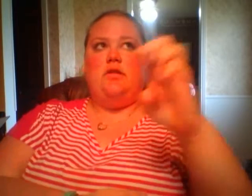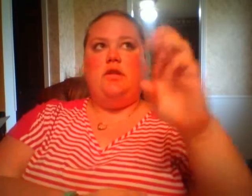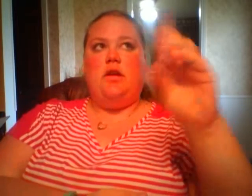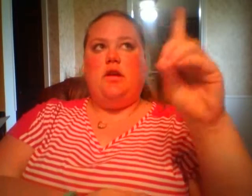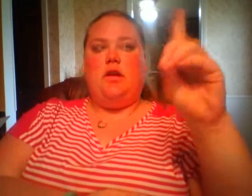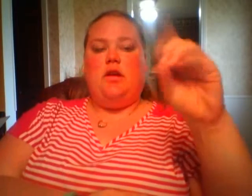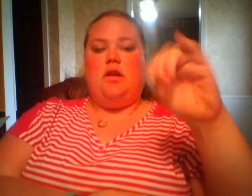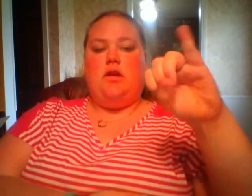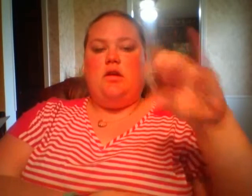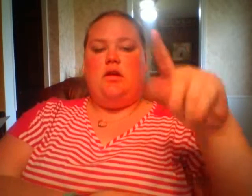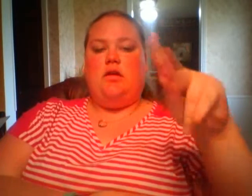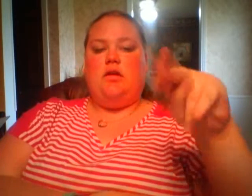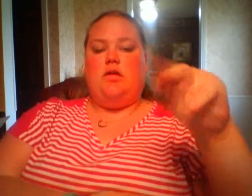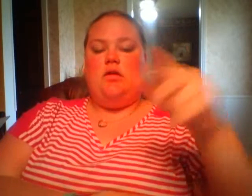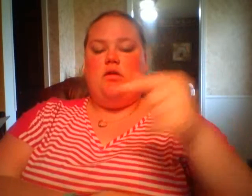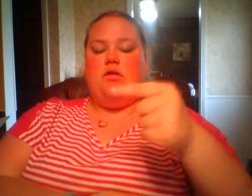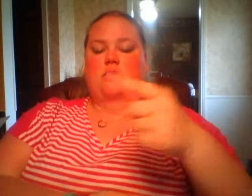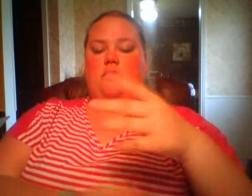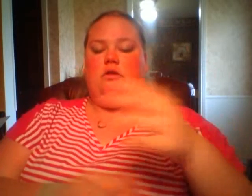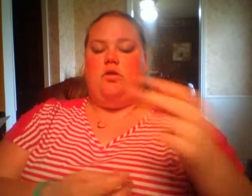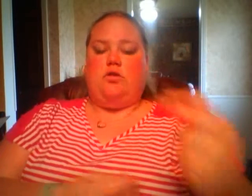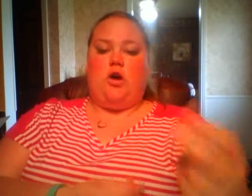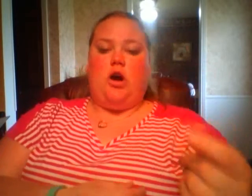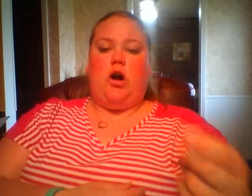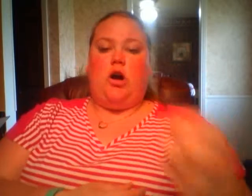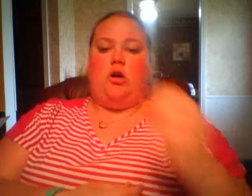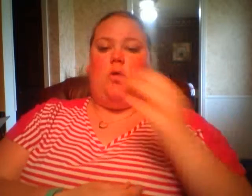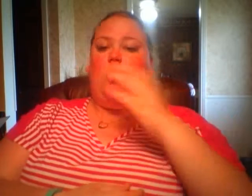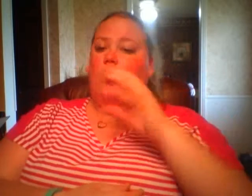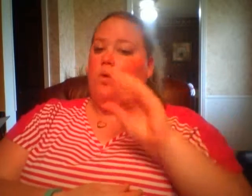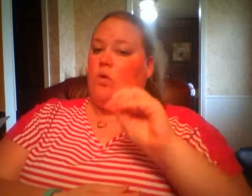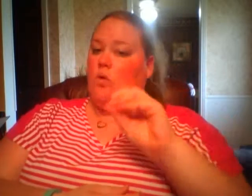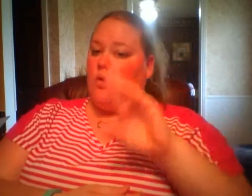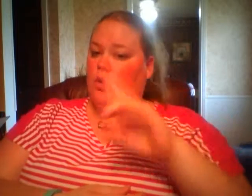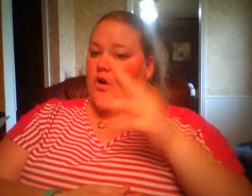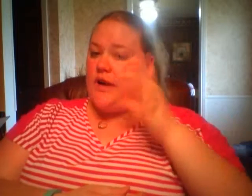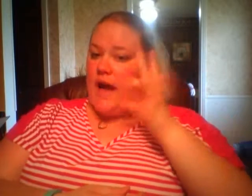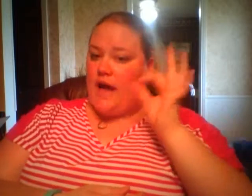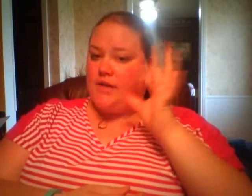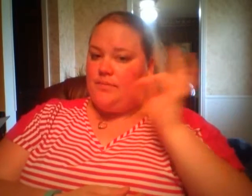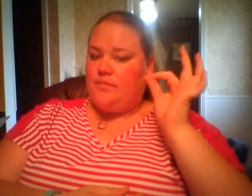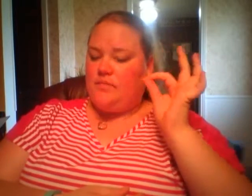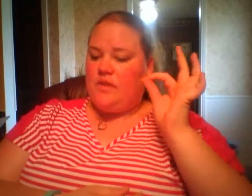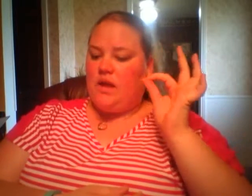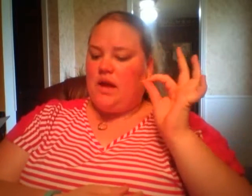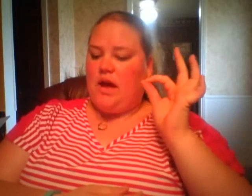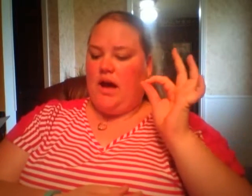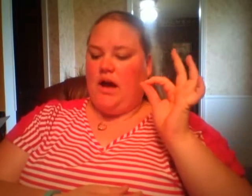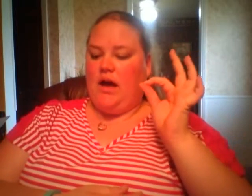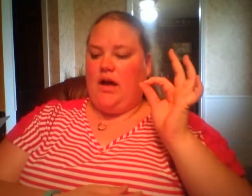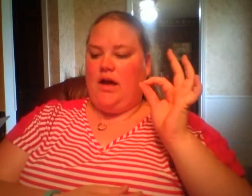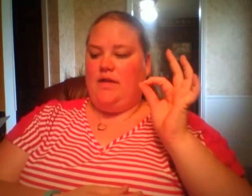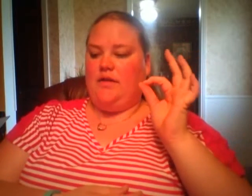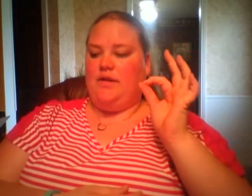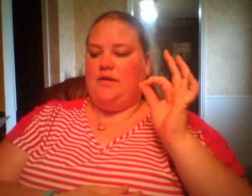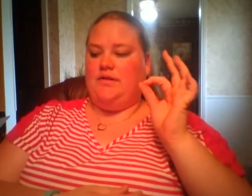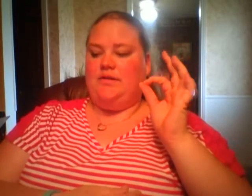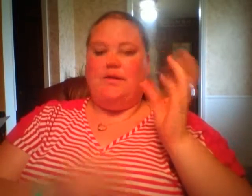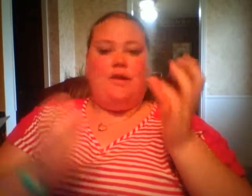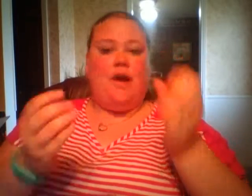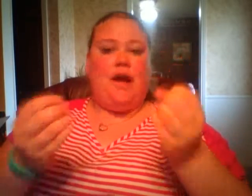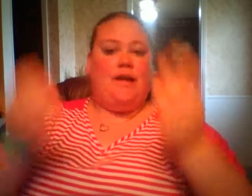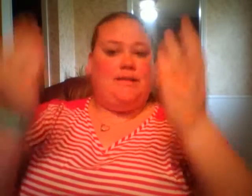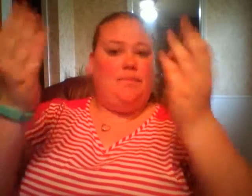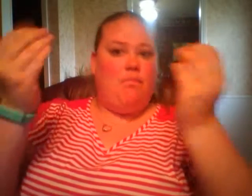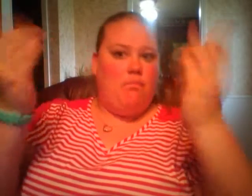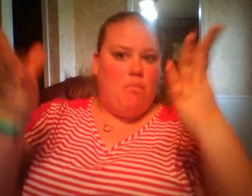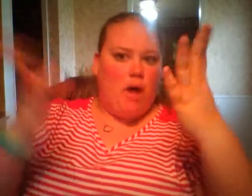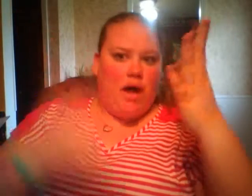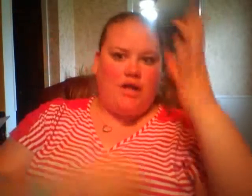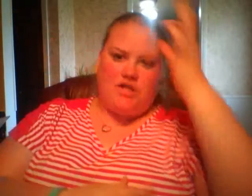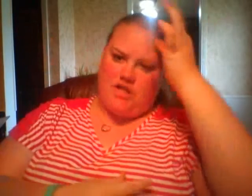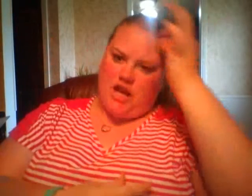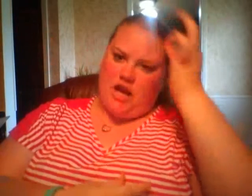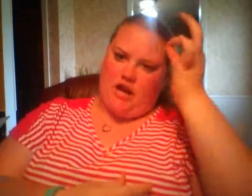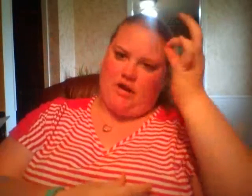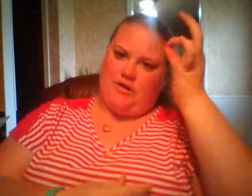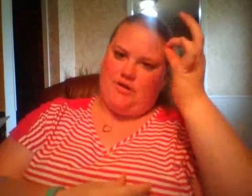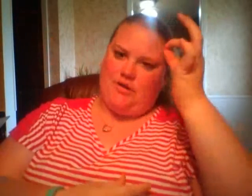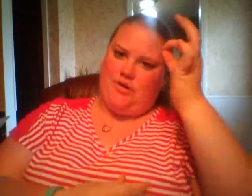shedding your dog or your cat, and there's not as much hair